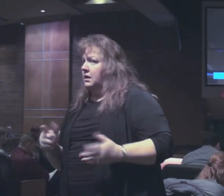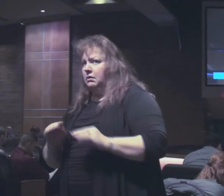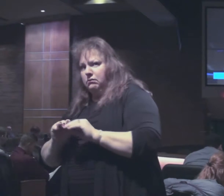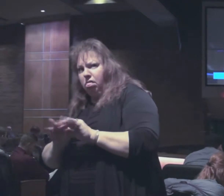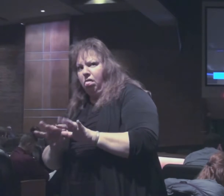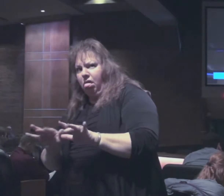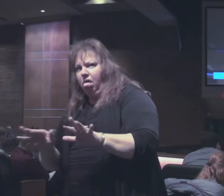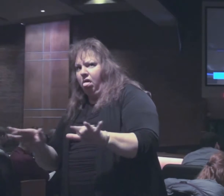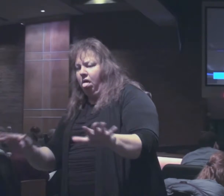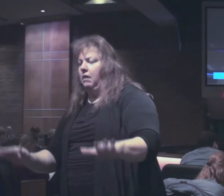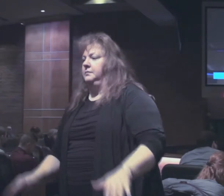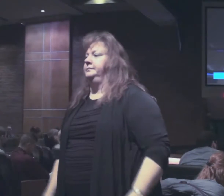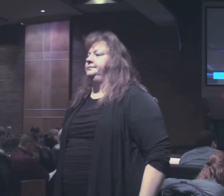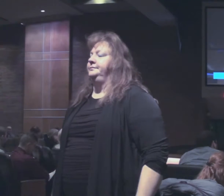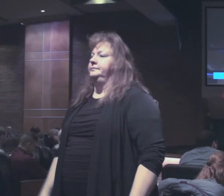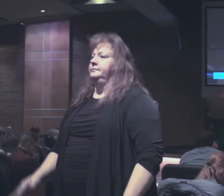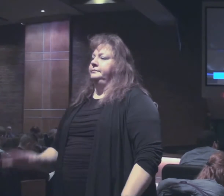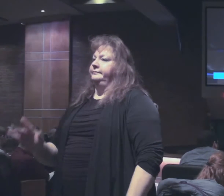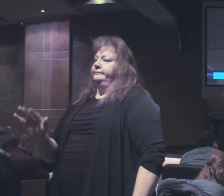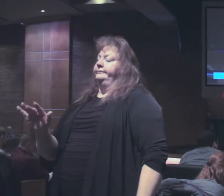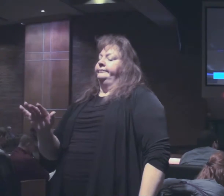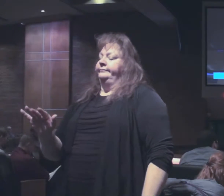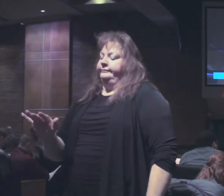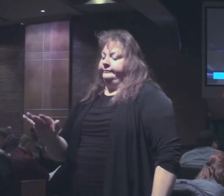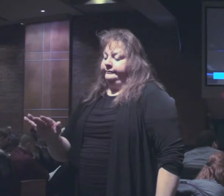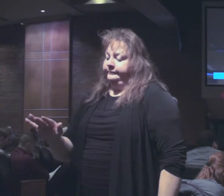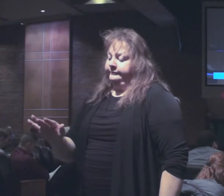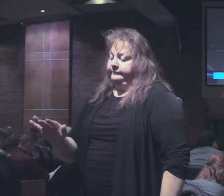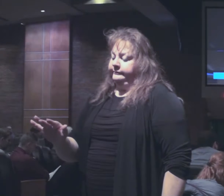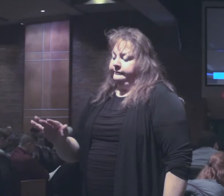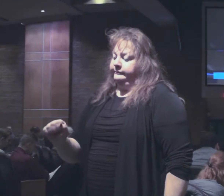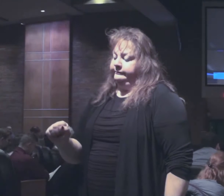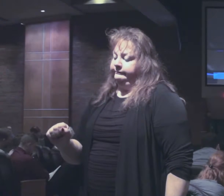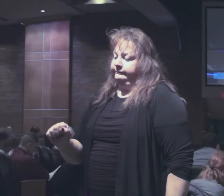spread. Come back to